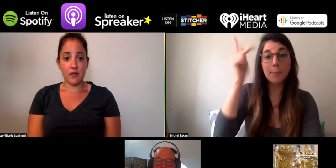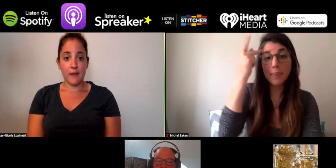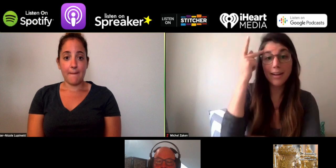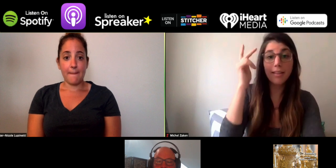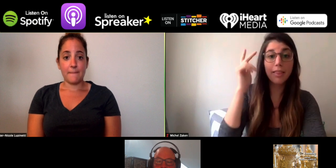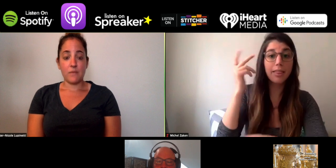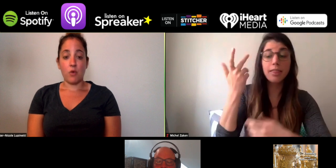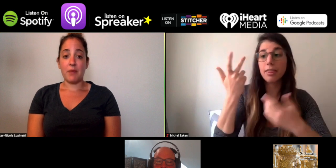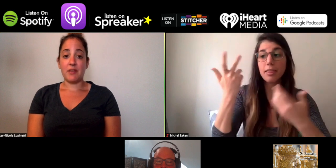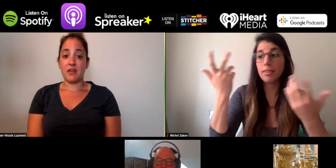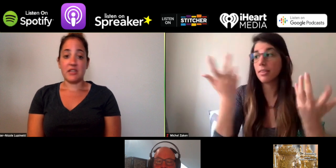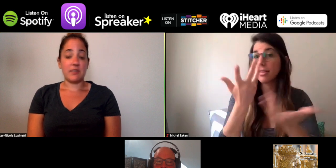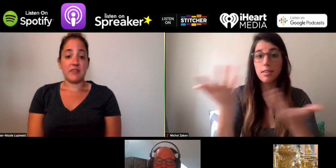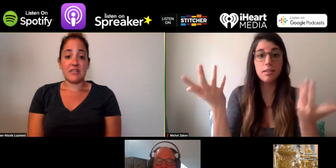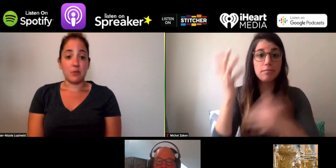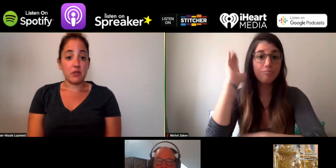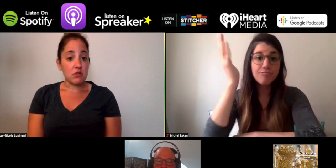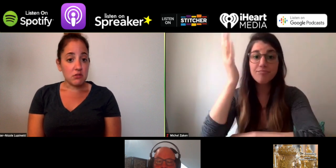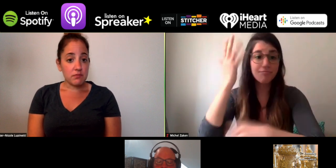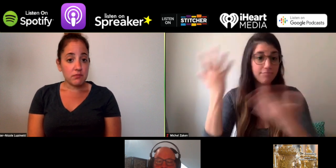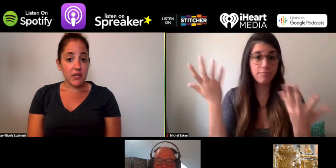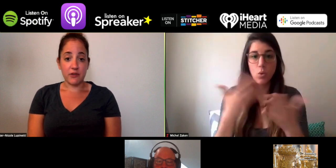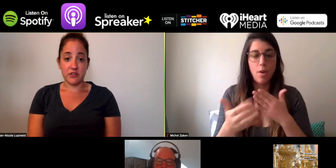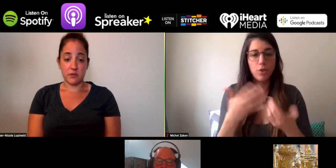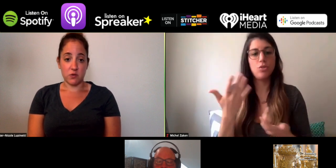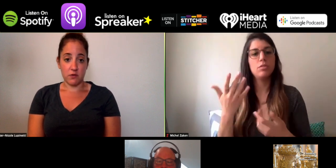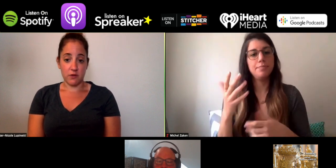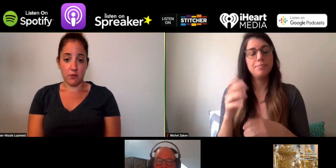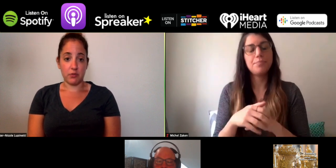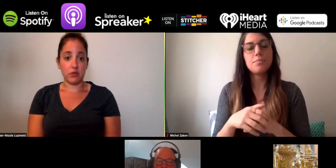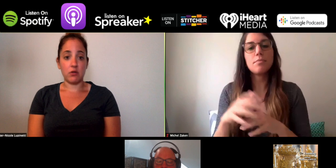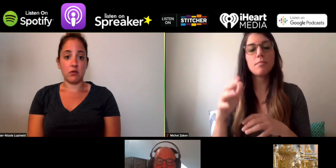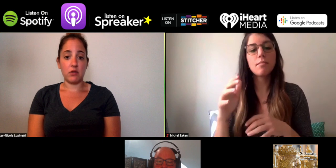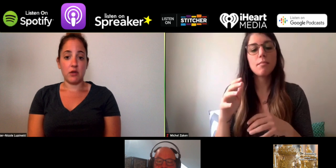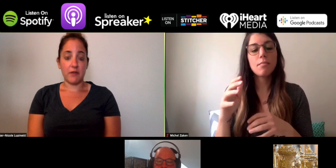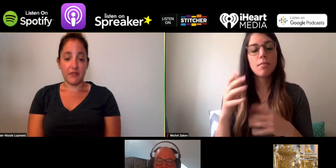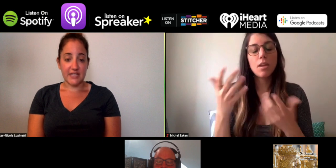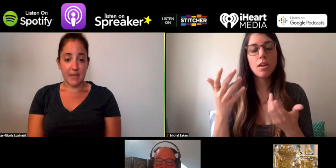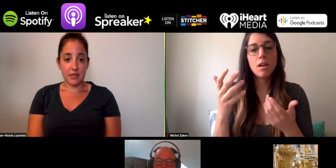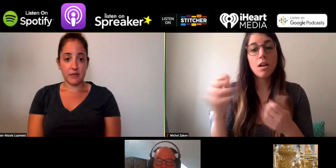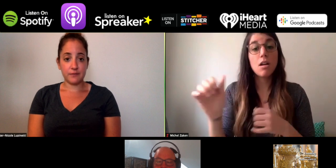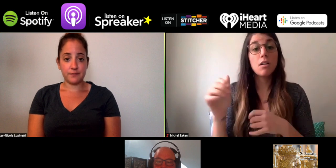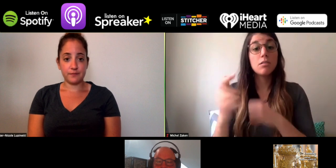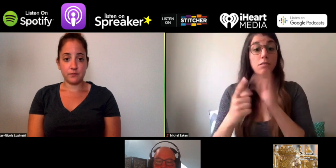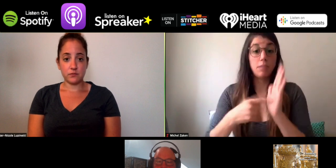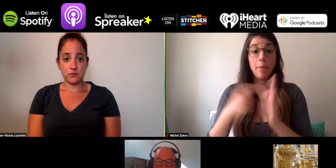that, or maybe it's something that's political, if there's some sort of, you know, political event that's